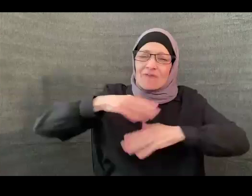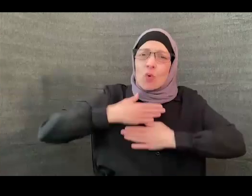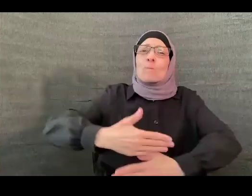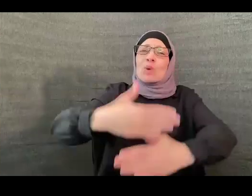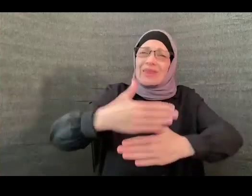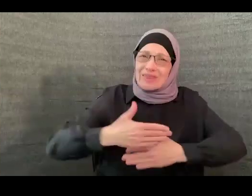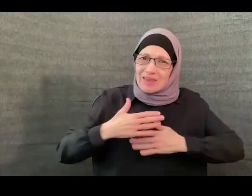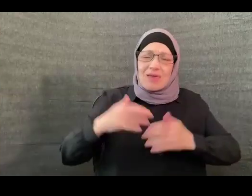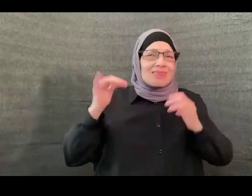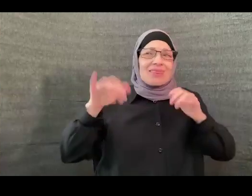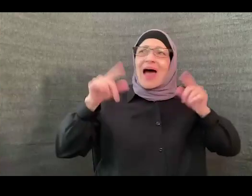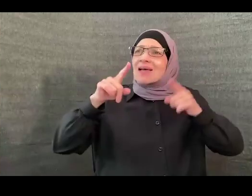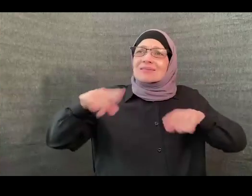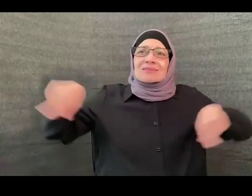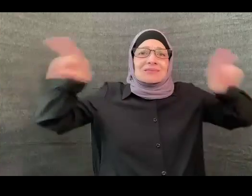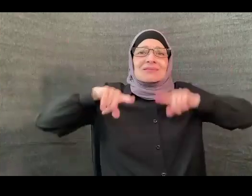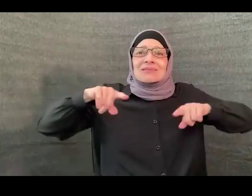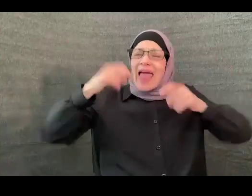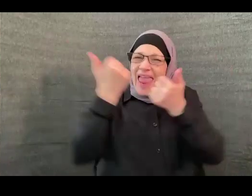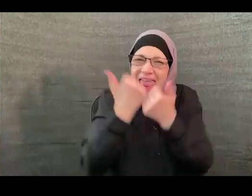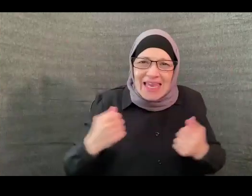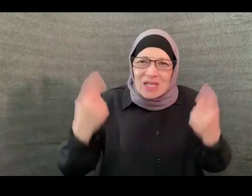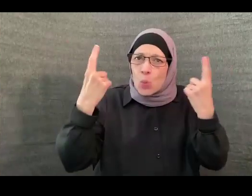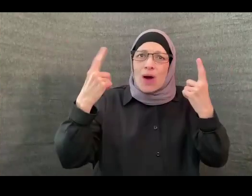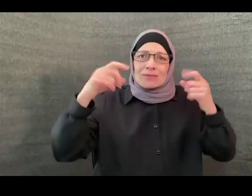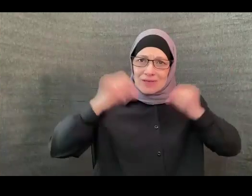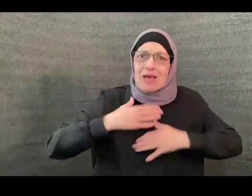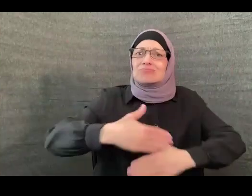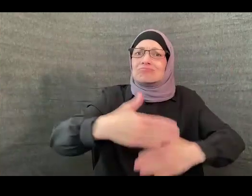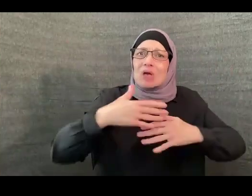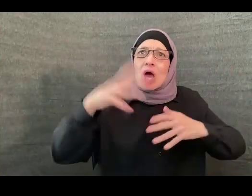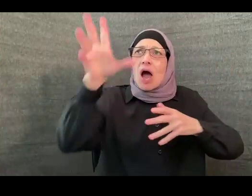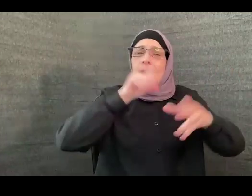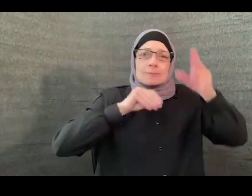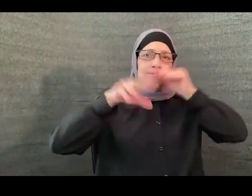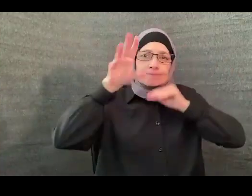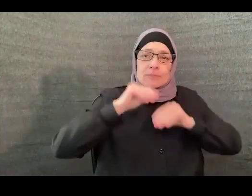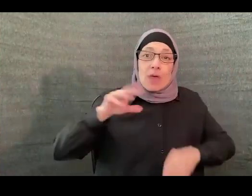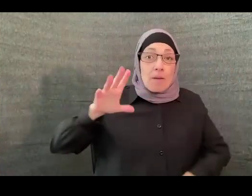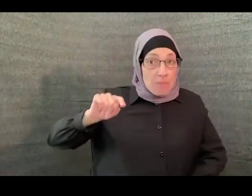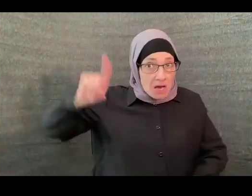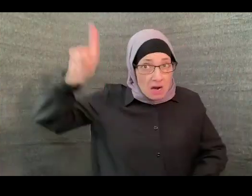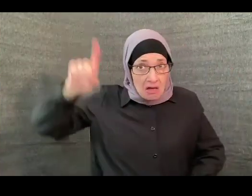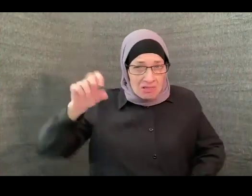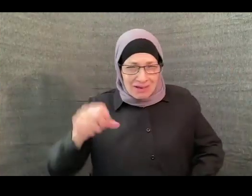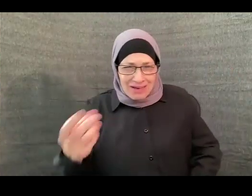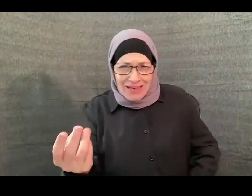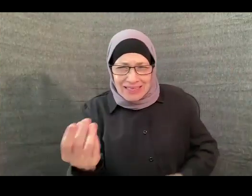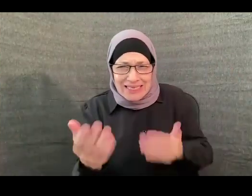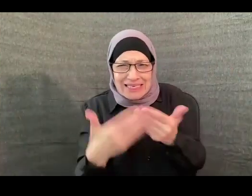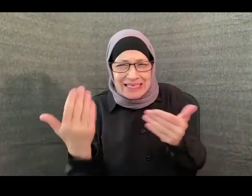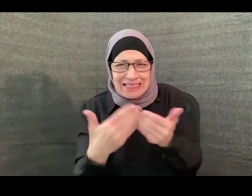Allah could make it impossible for a person to breathe on his own.